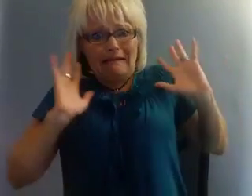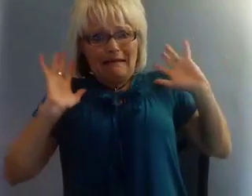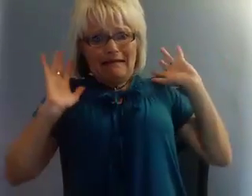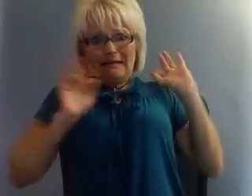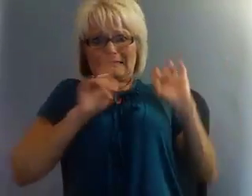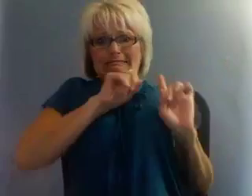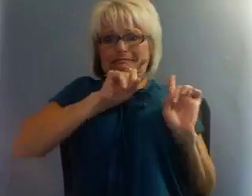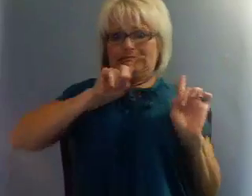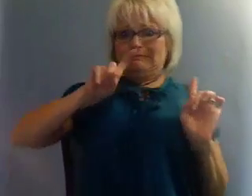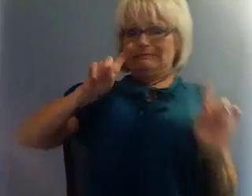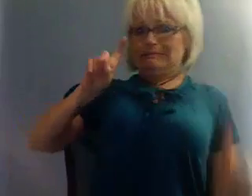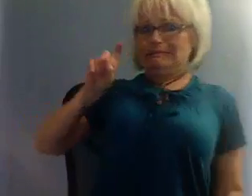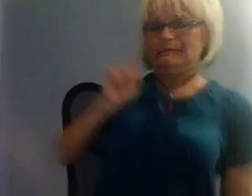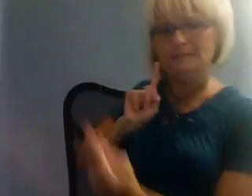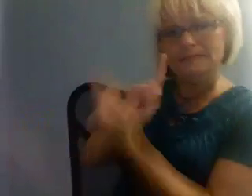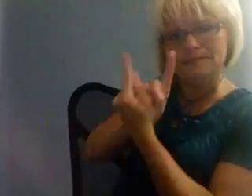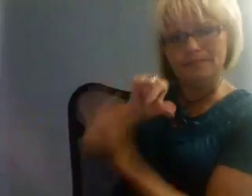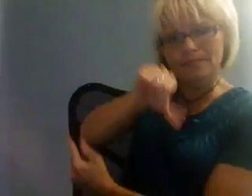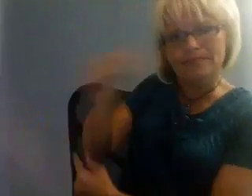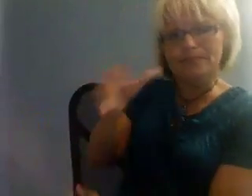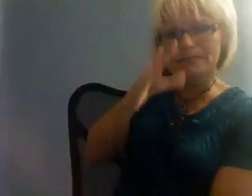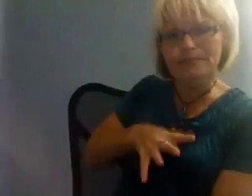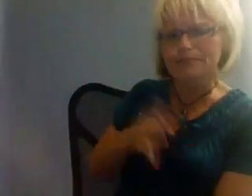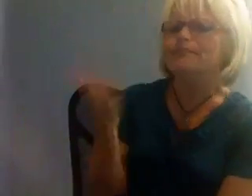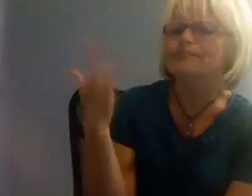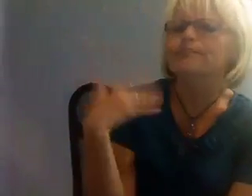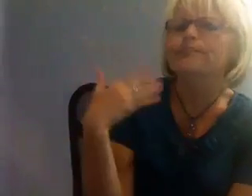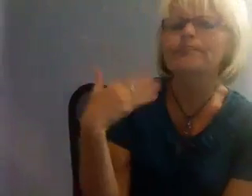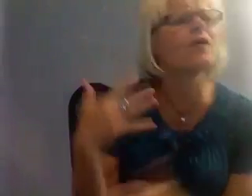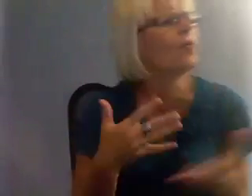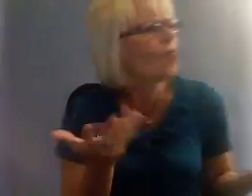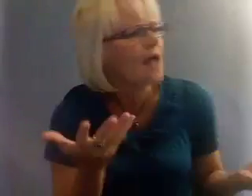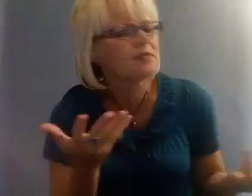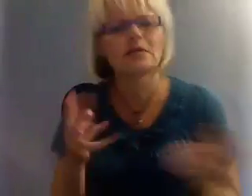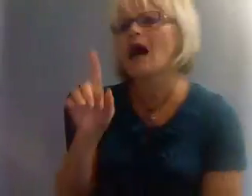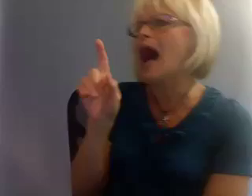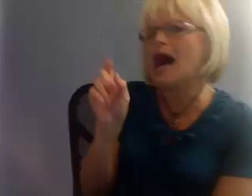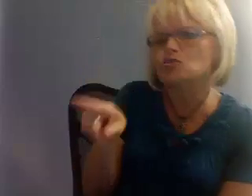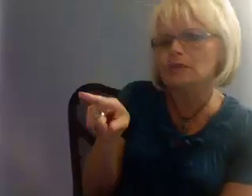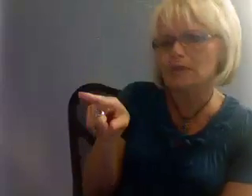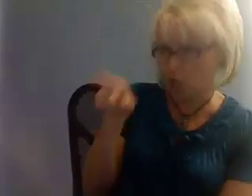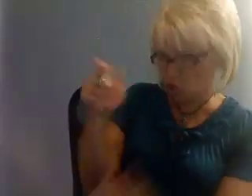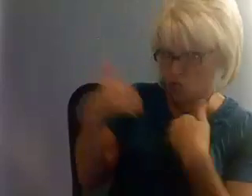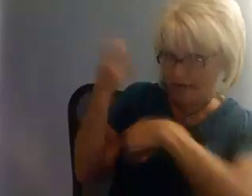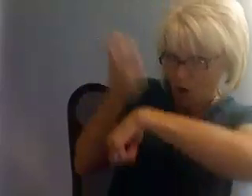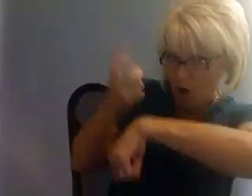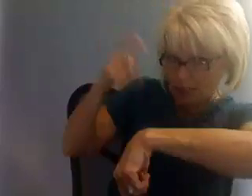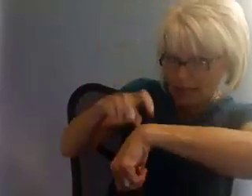Went to another woman. I said, come here. And she says, what? I said, let me ask you a question. Do you have a hard time getting your husband to do something? She says, Pastor,